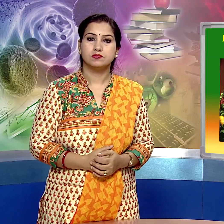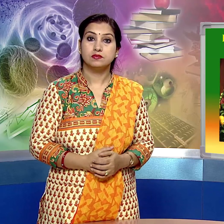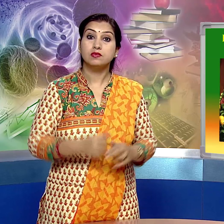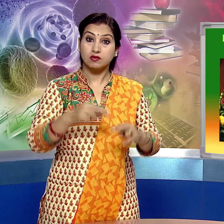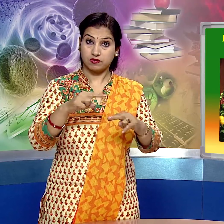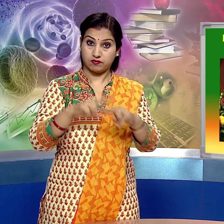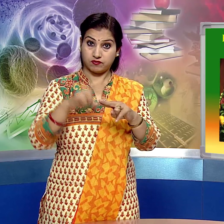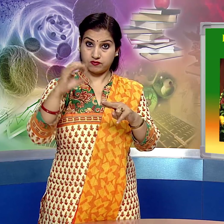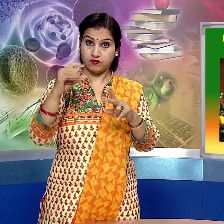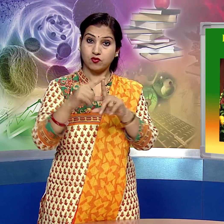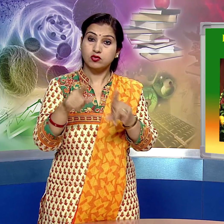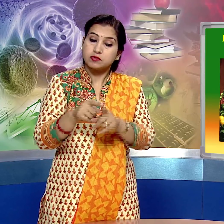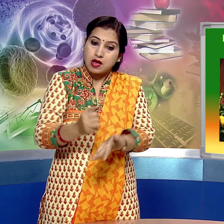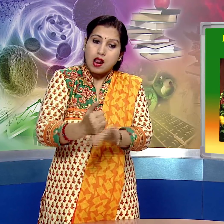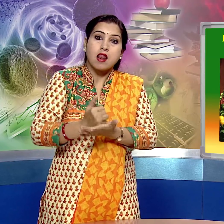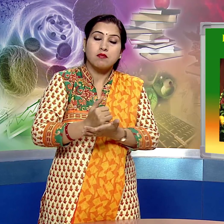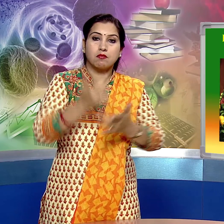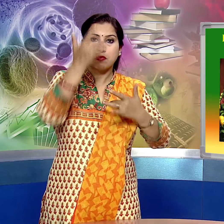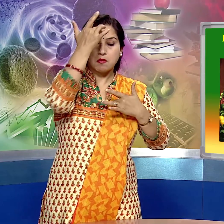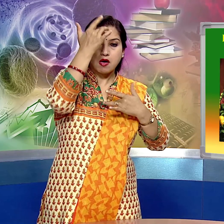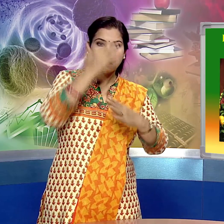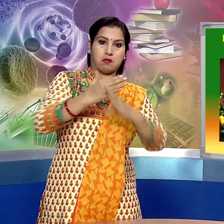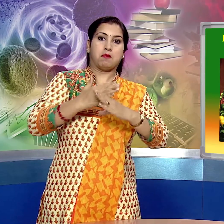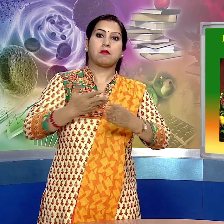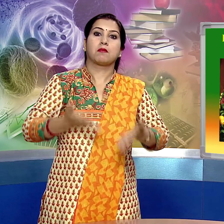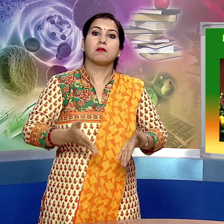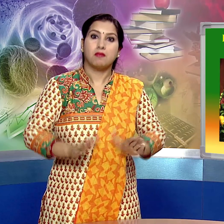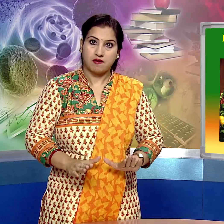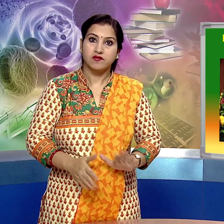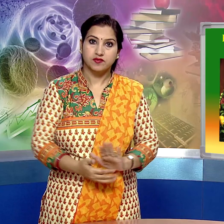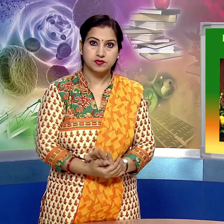Food also provides protection against diseases.